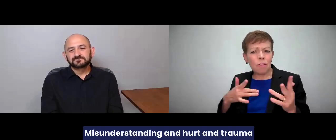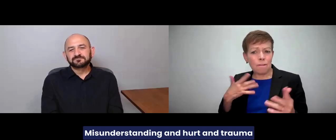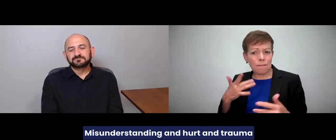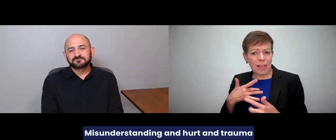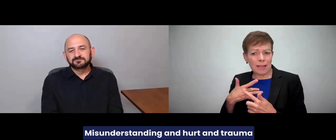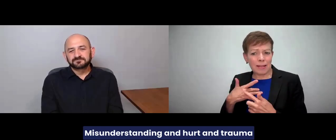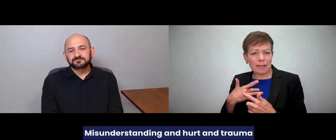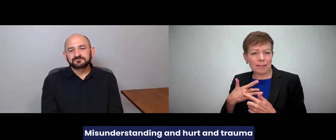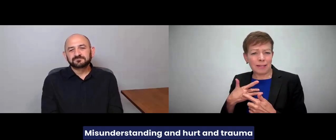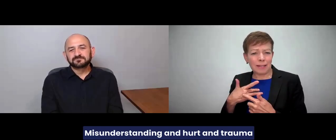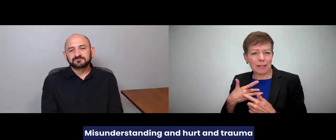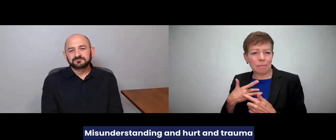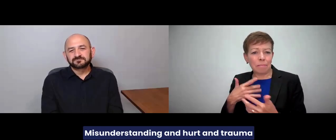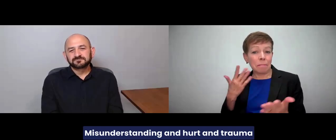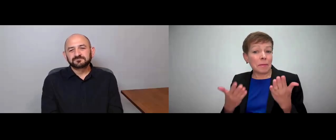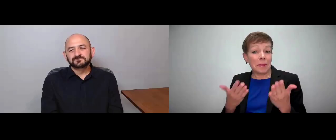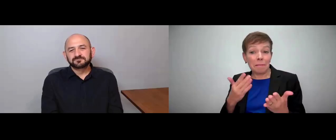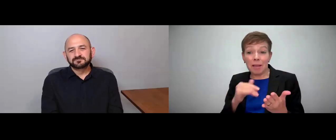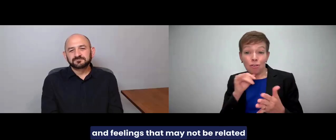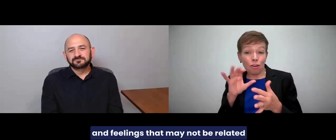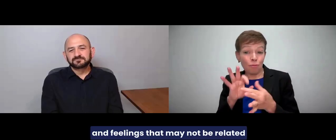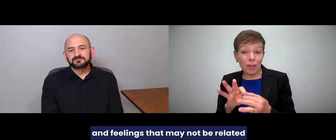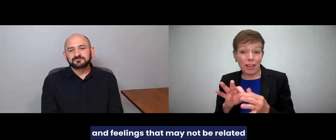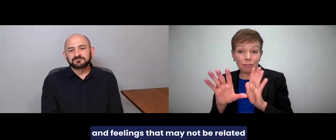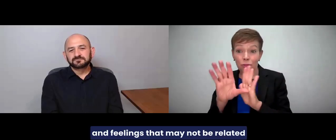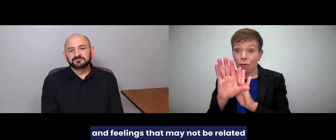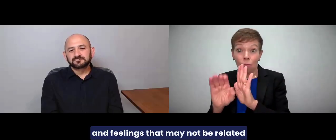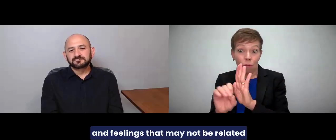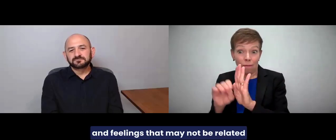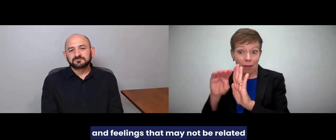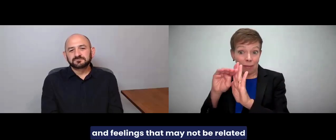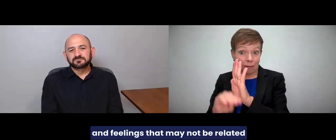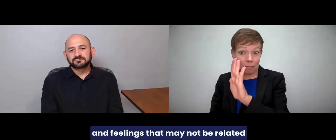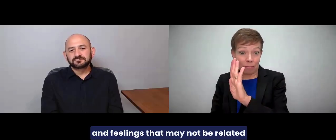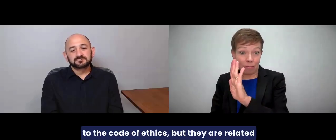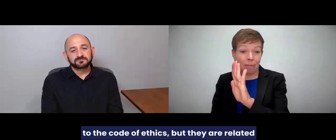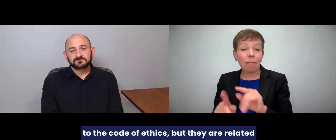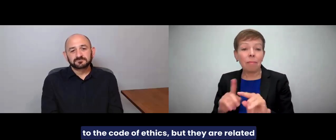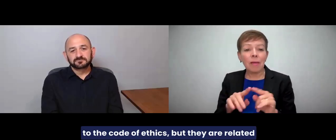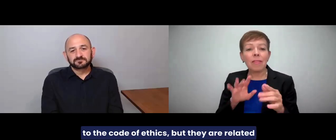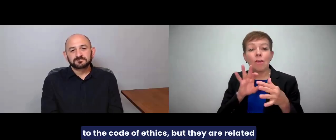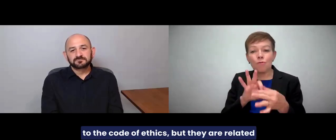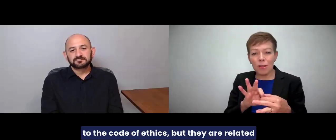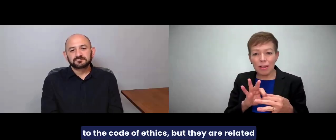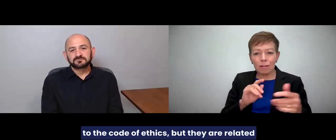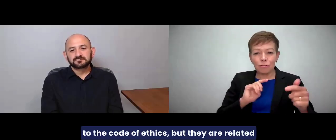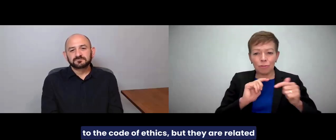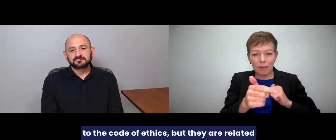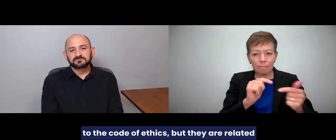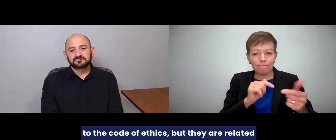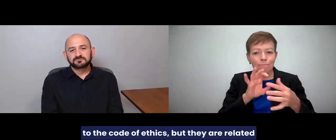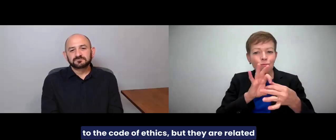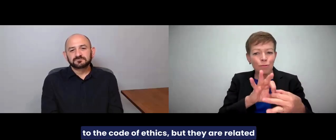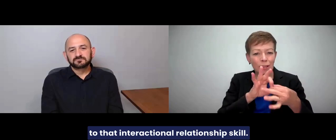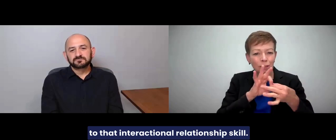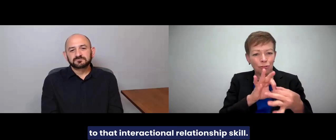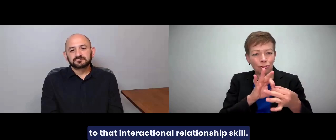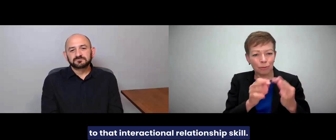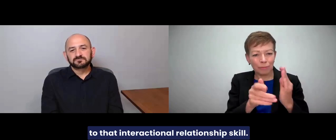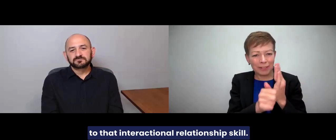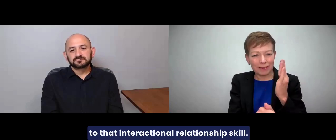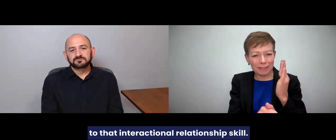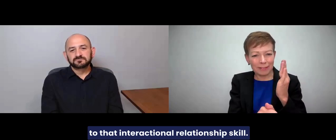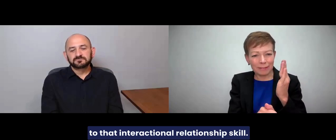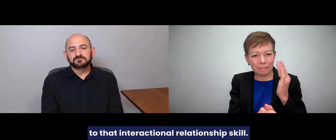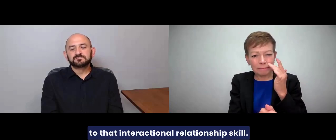Misunderstanding and hurt and trauma and feelings that may not be related to the code of ethics, but they are related to